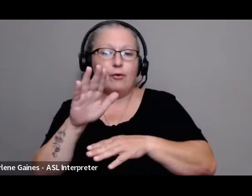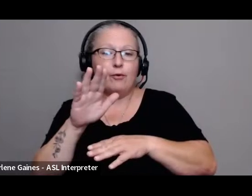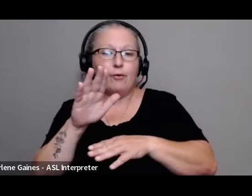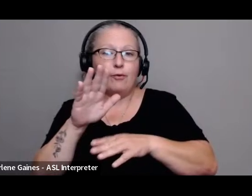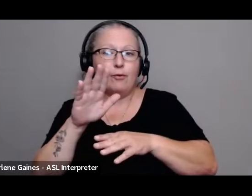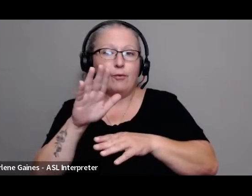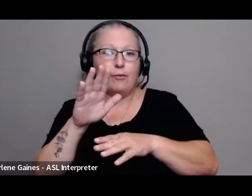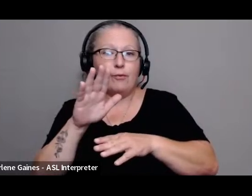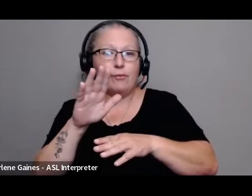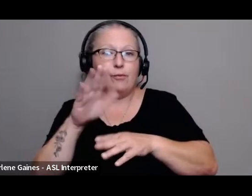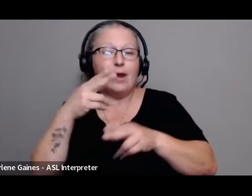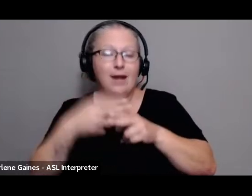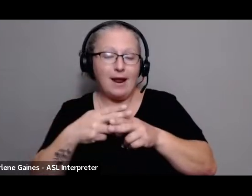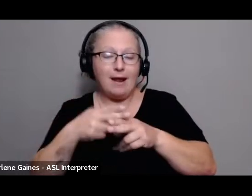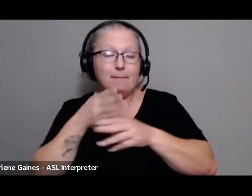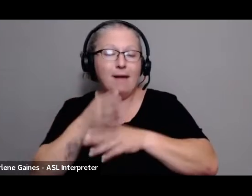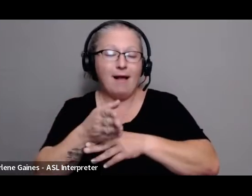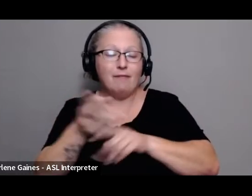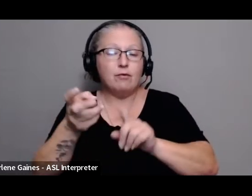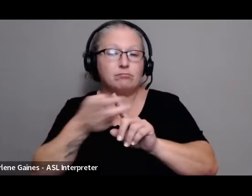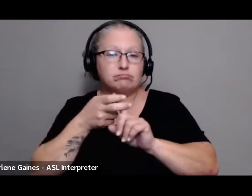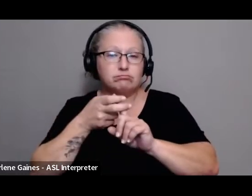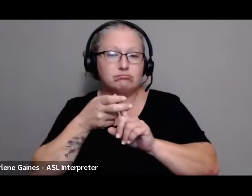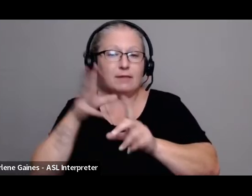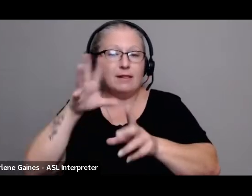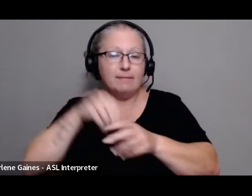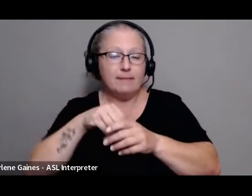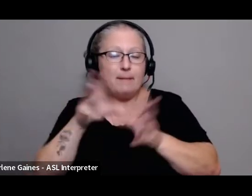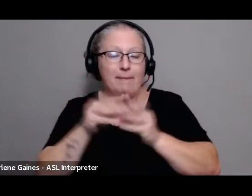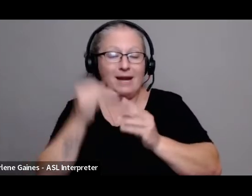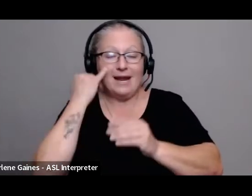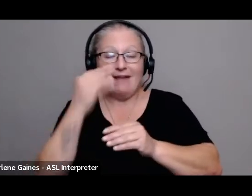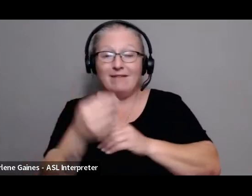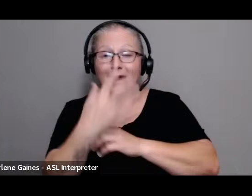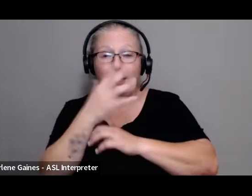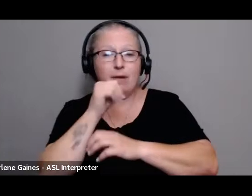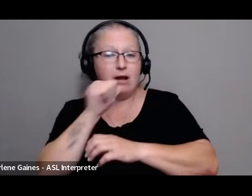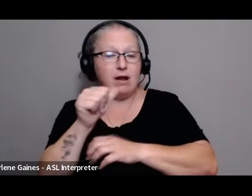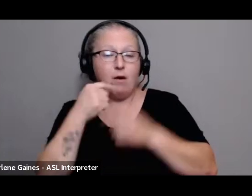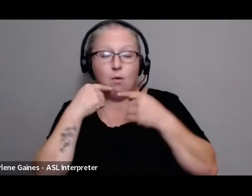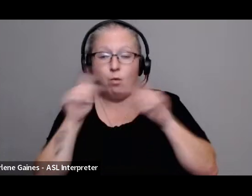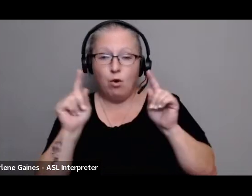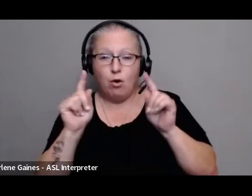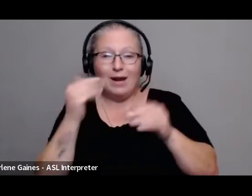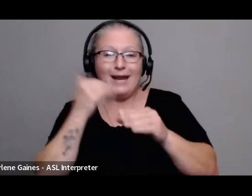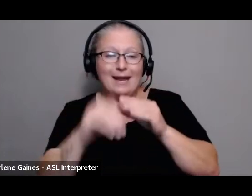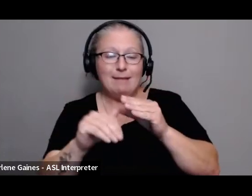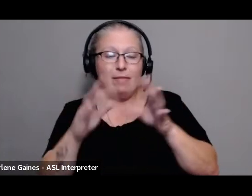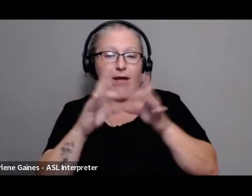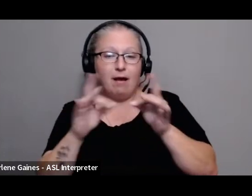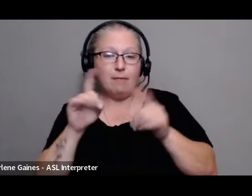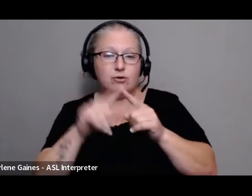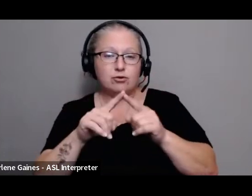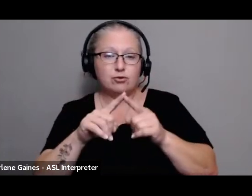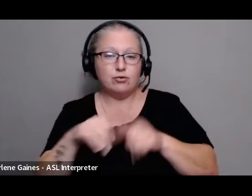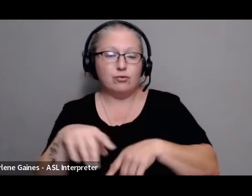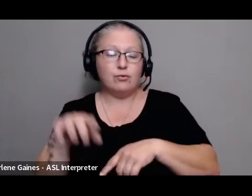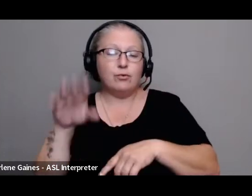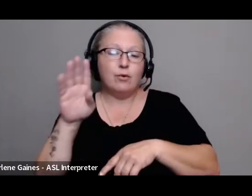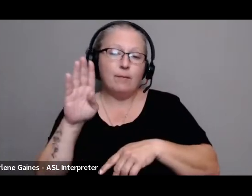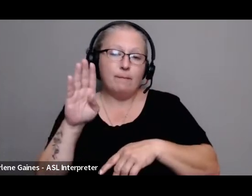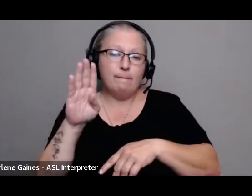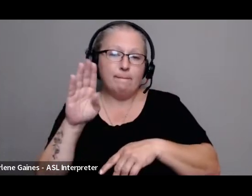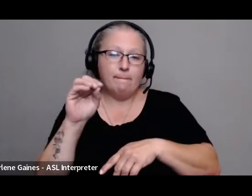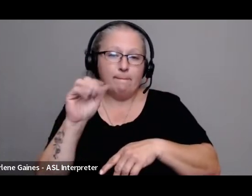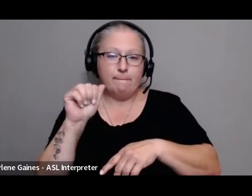we have promoted you into the meeting. If your camera is not operational, please email your comments to the Board of Trustees